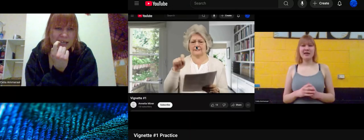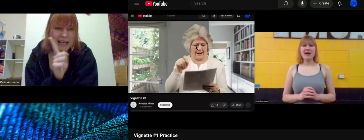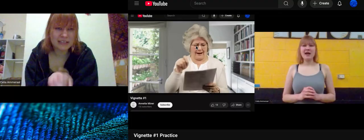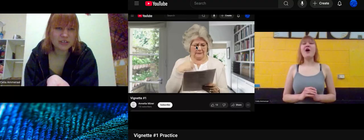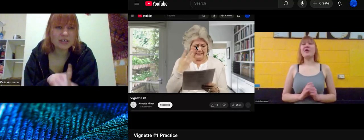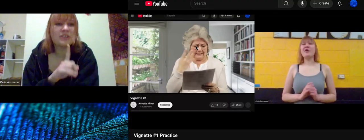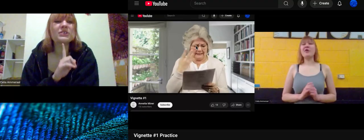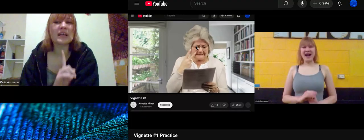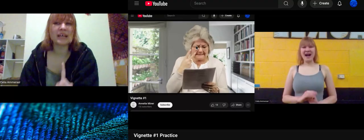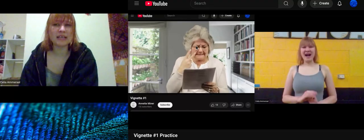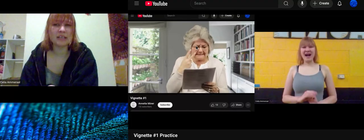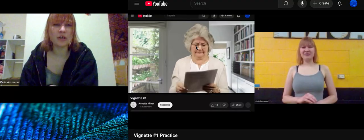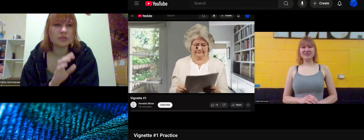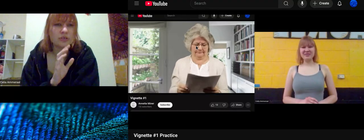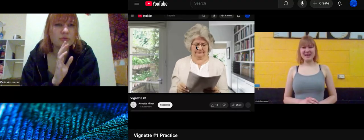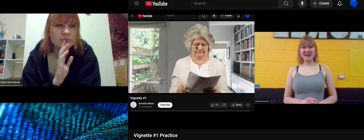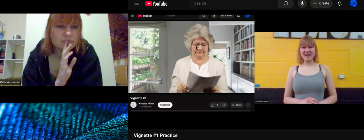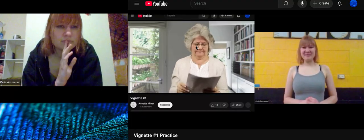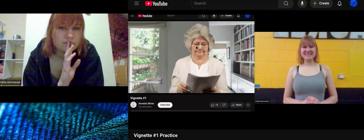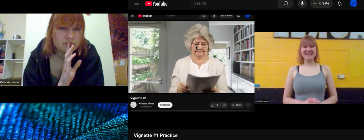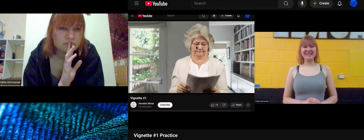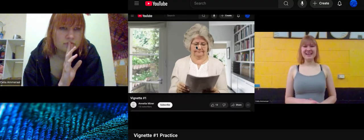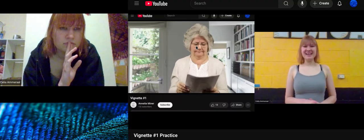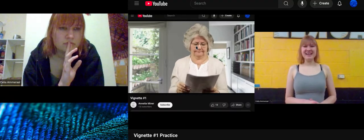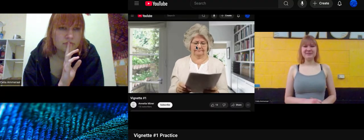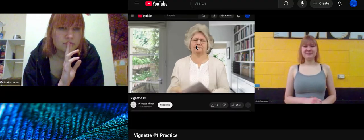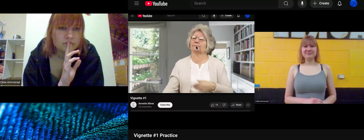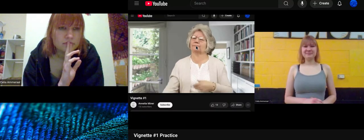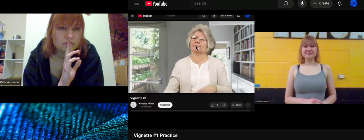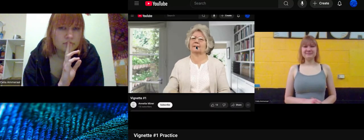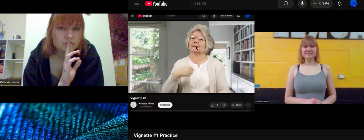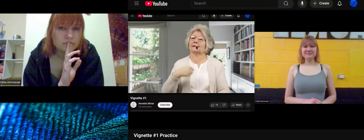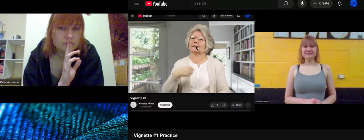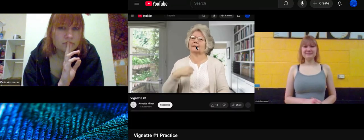Can answer look like I signed go to? Let me see.